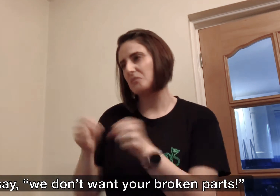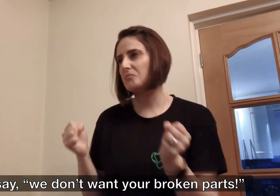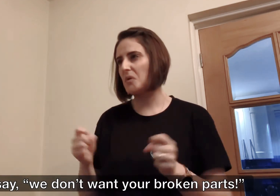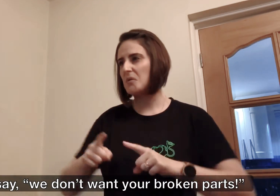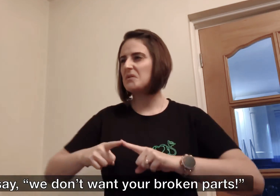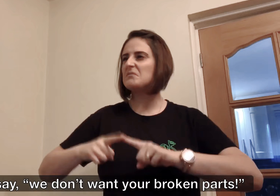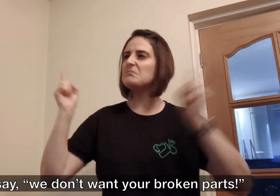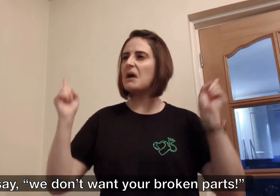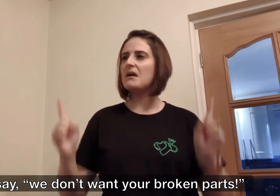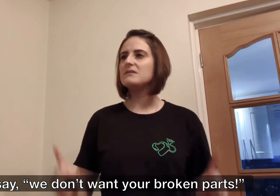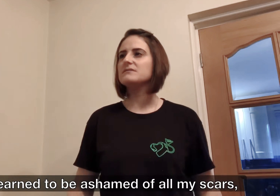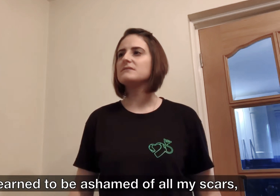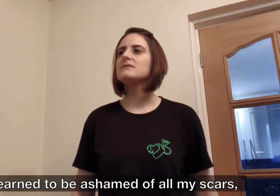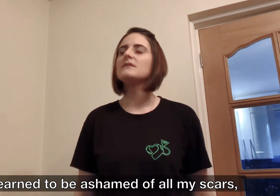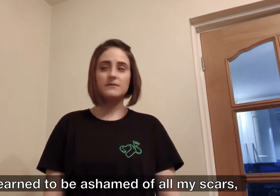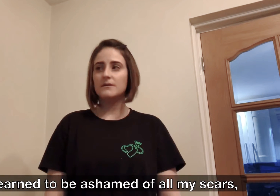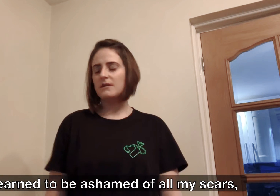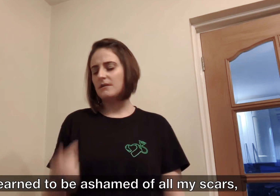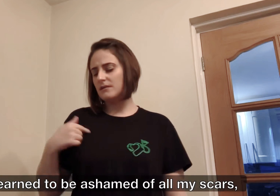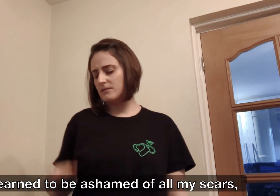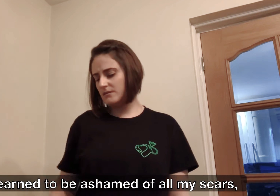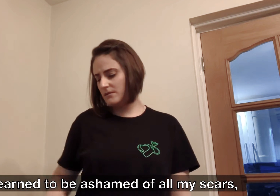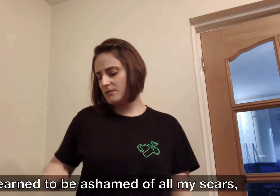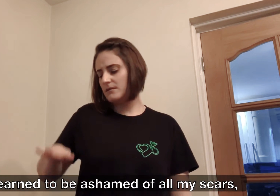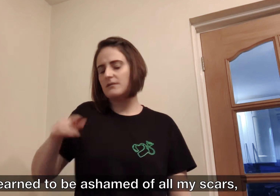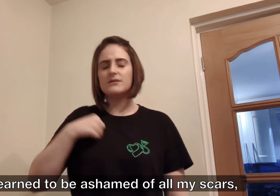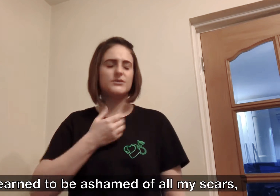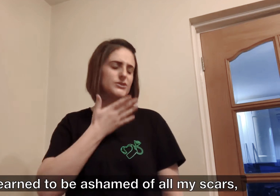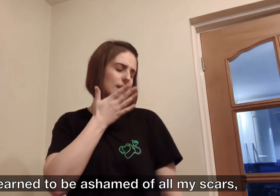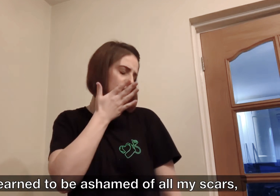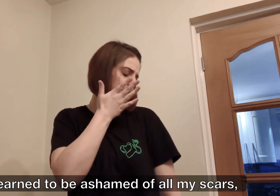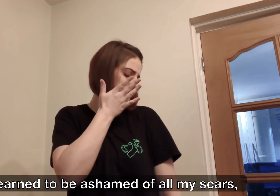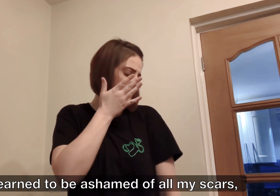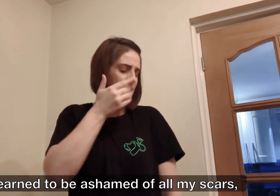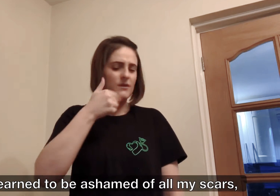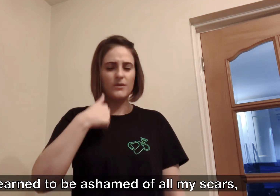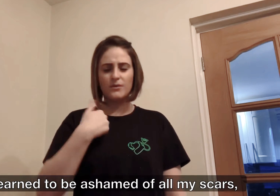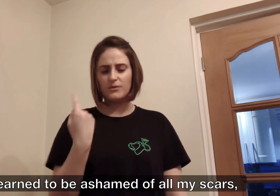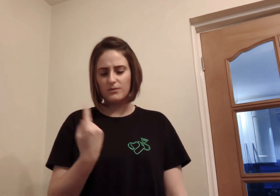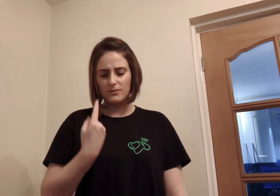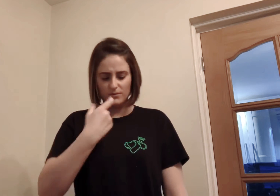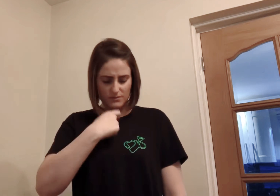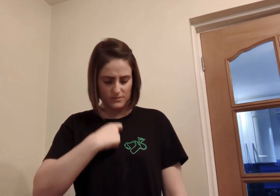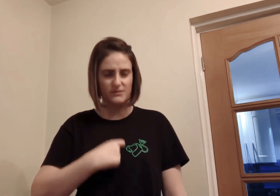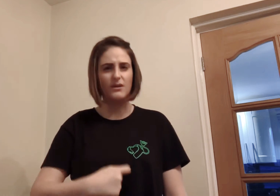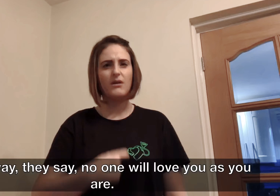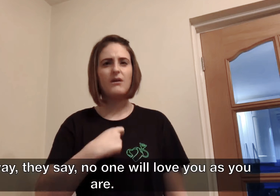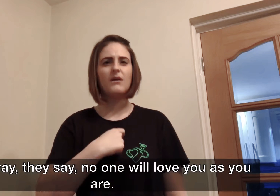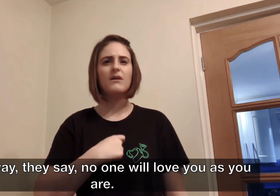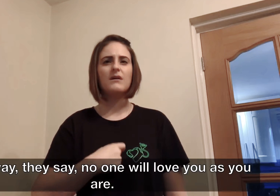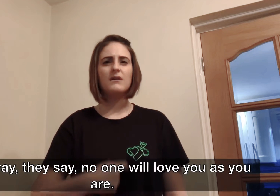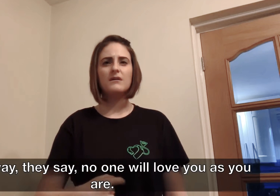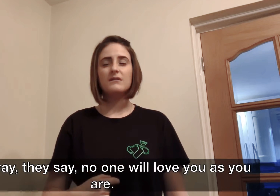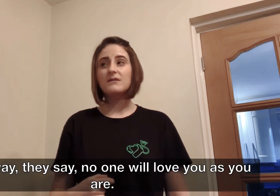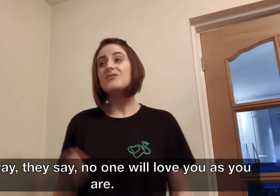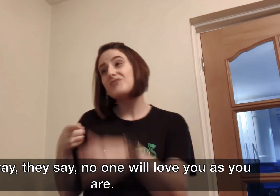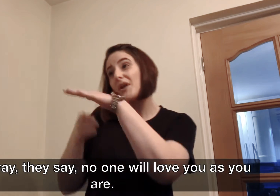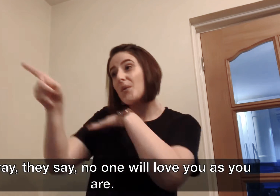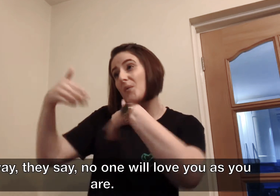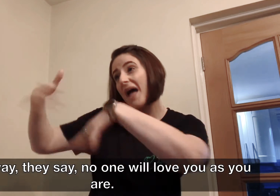broken parts. I've learned to be ashamed of all my scars. Run away,